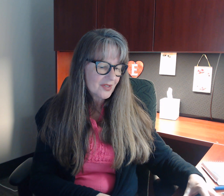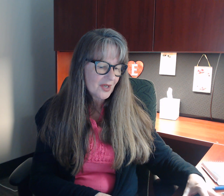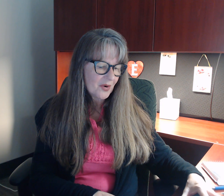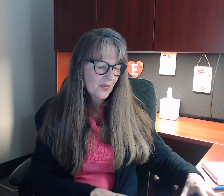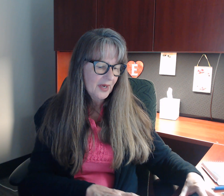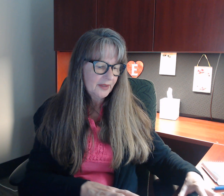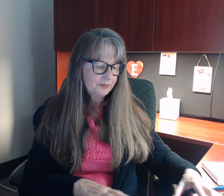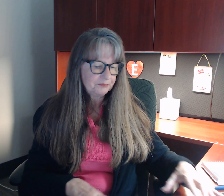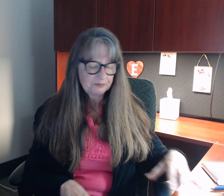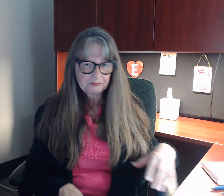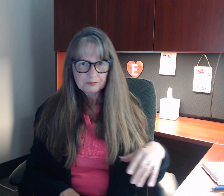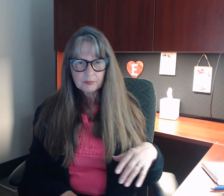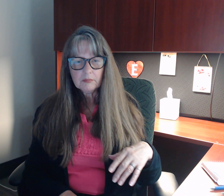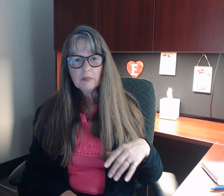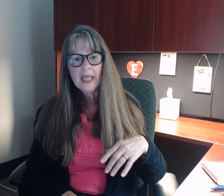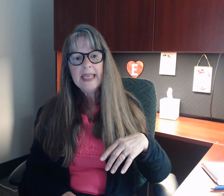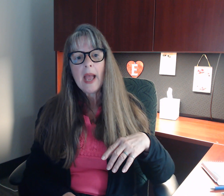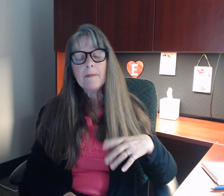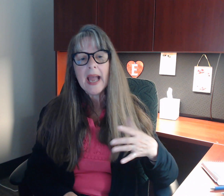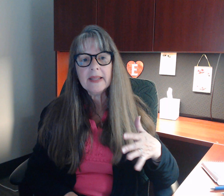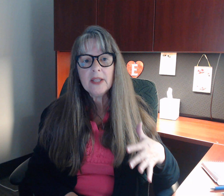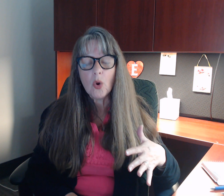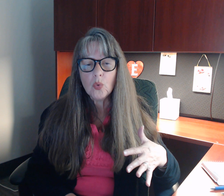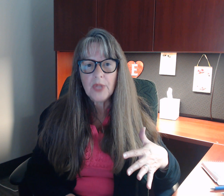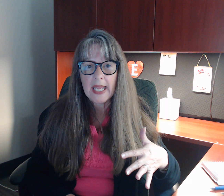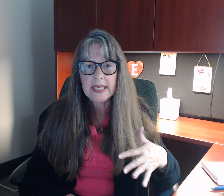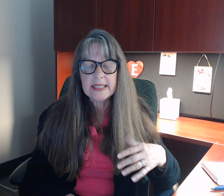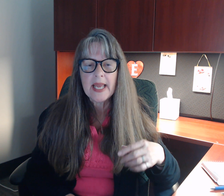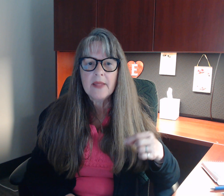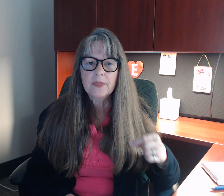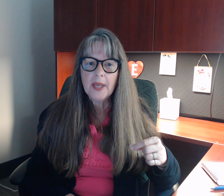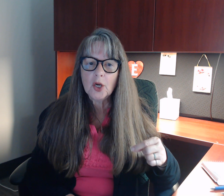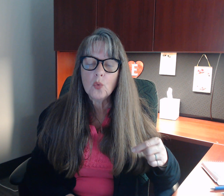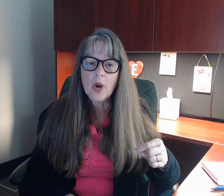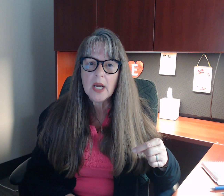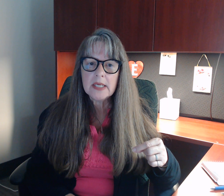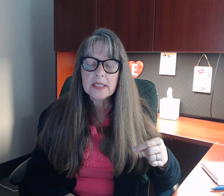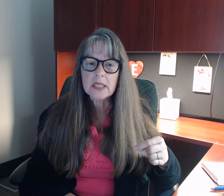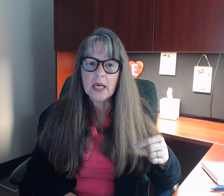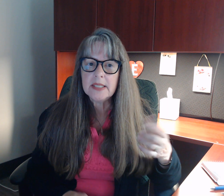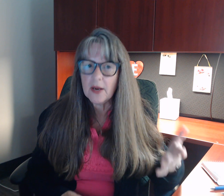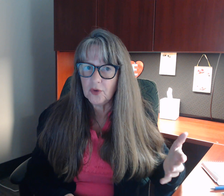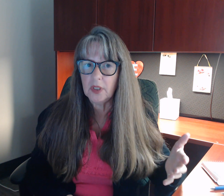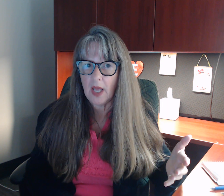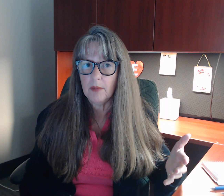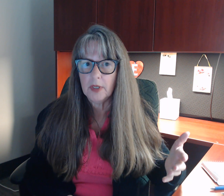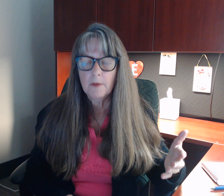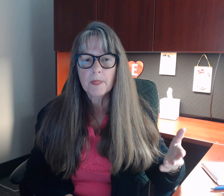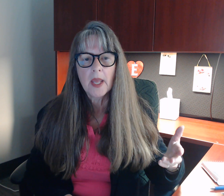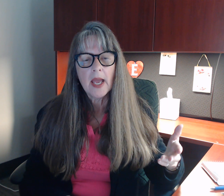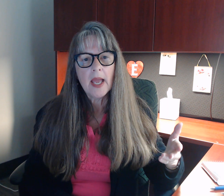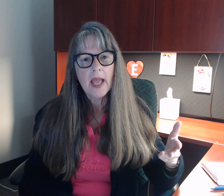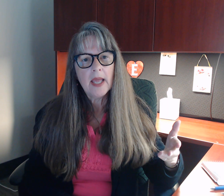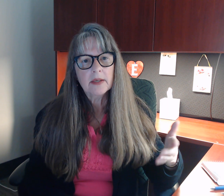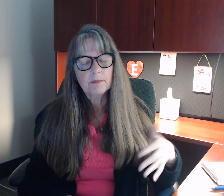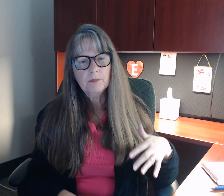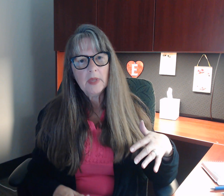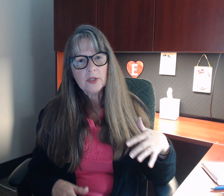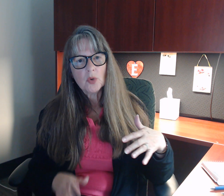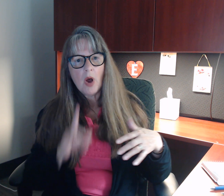so now back in the old days, there was a deaf club. And so all the